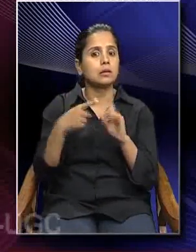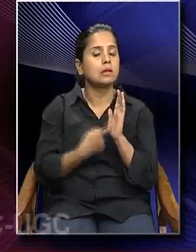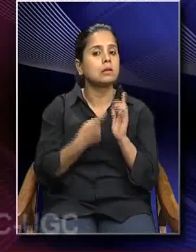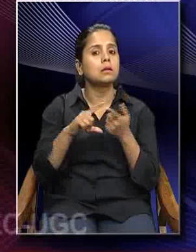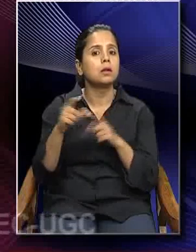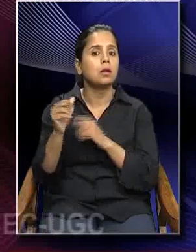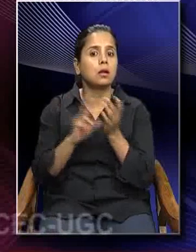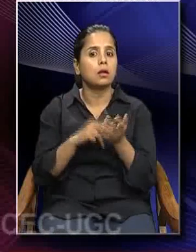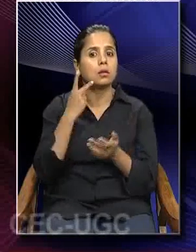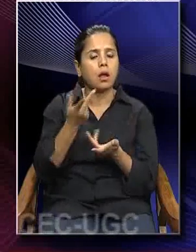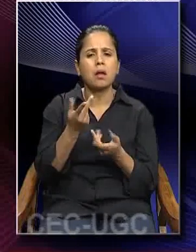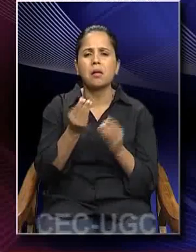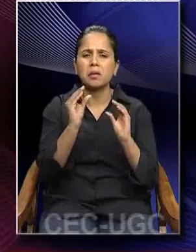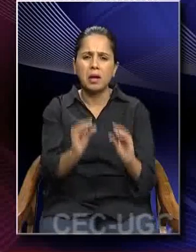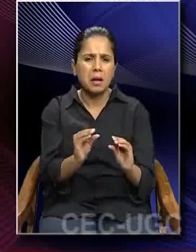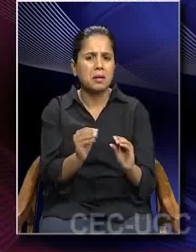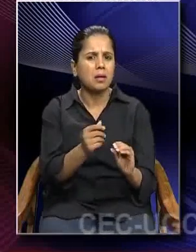was quite less.